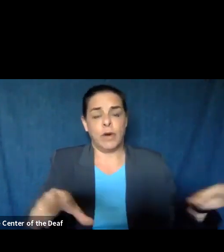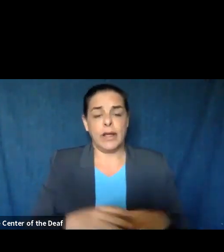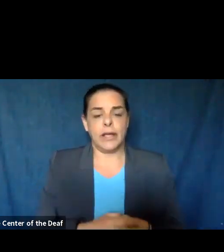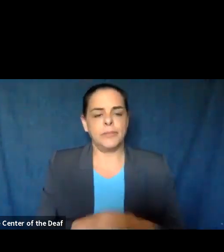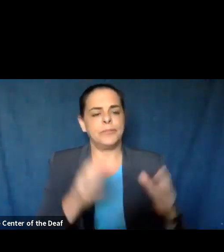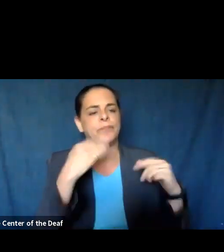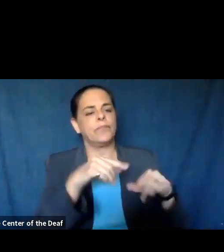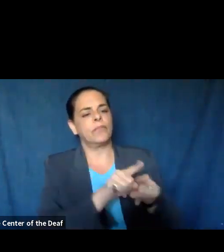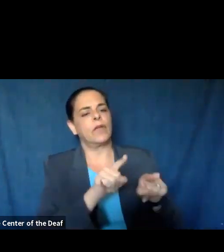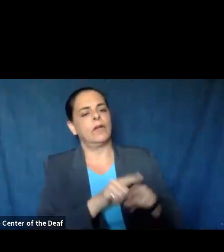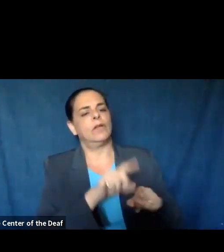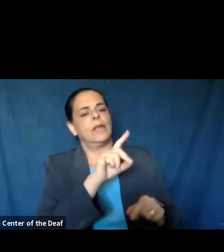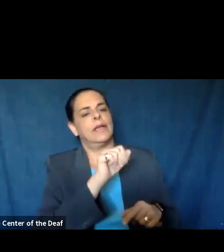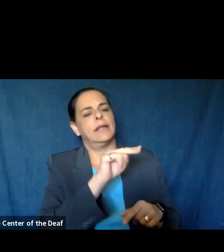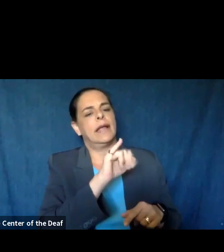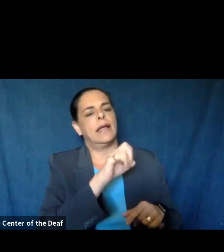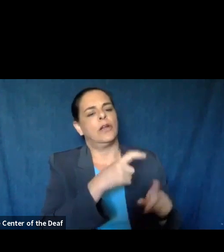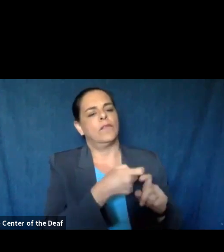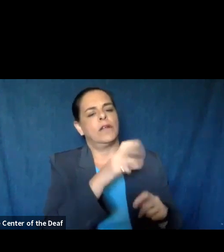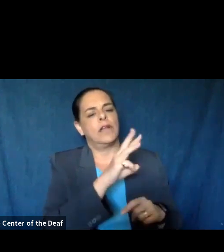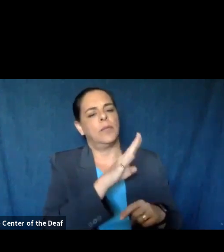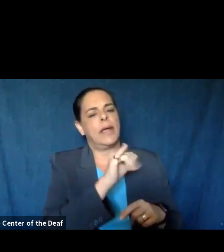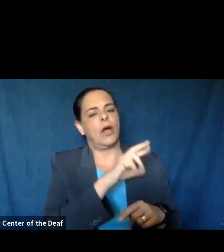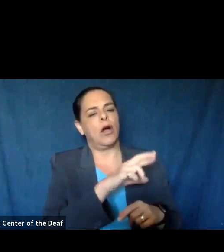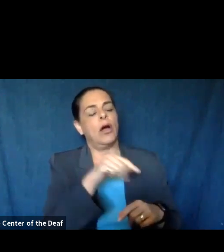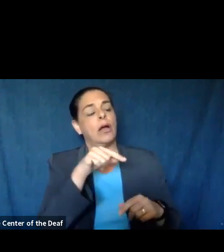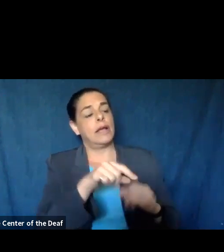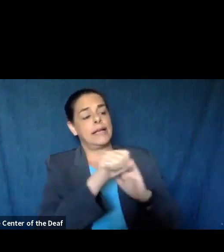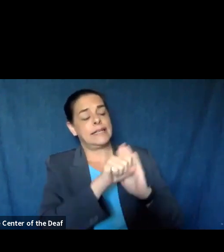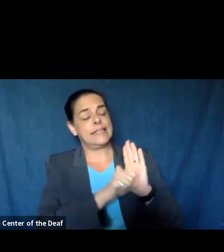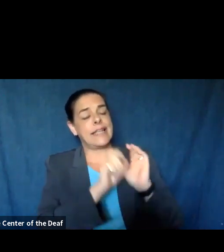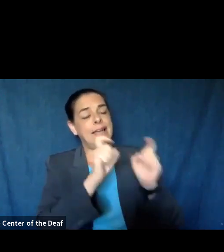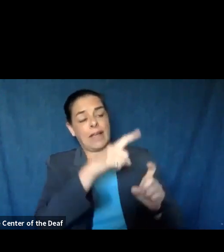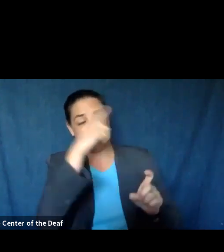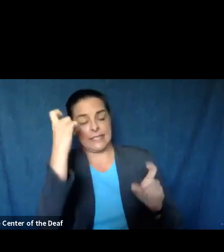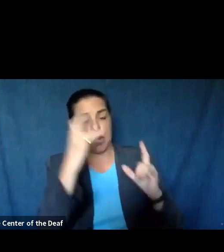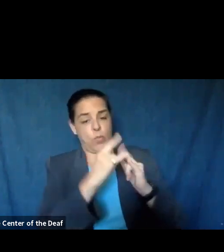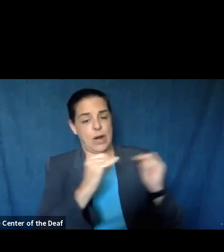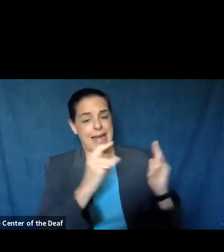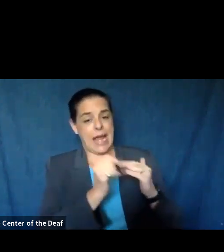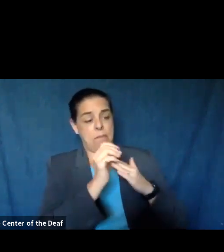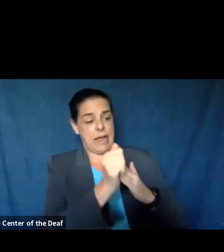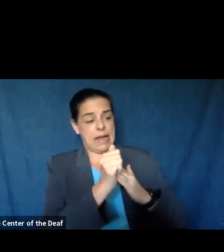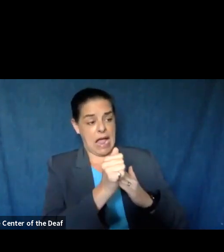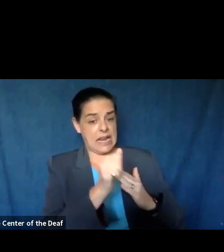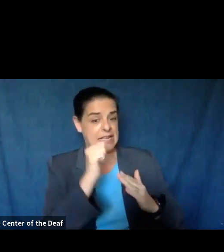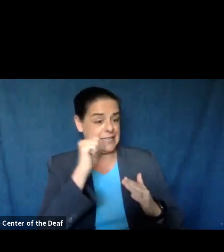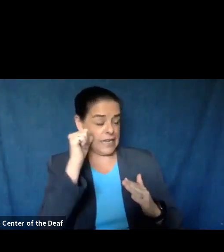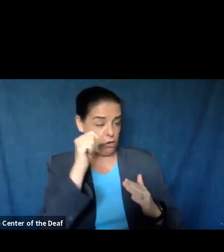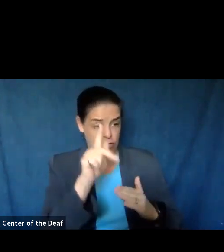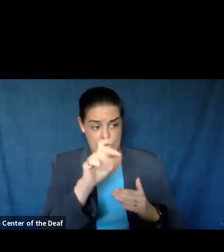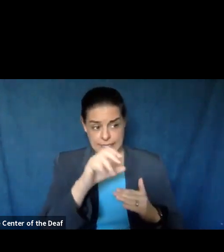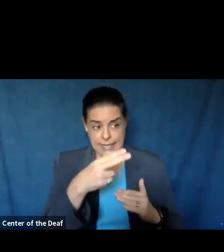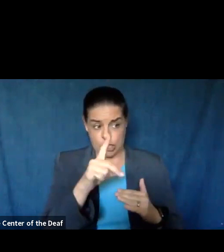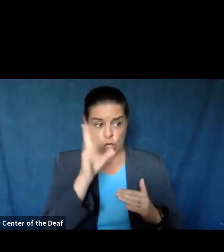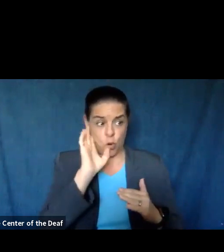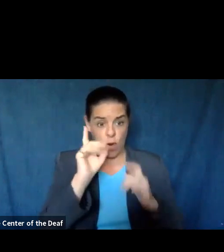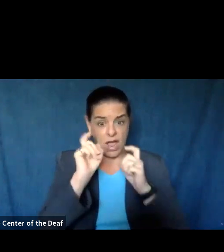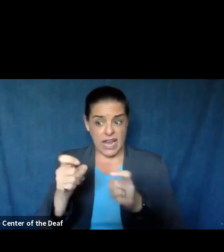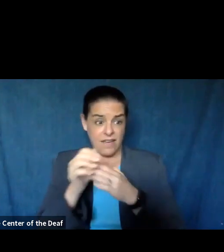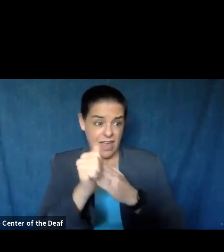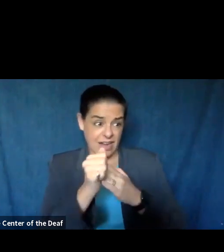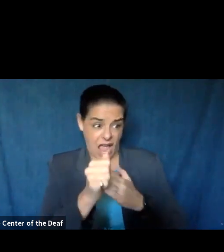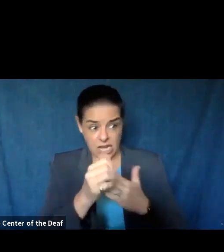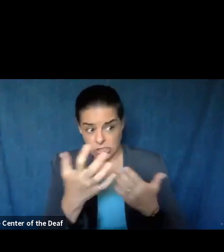Daniel of WVIR, the state issued summer camp guidance yesterday. Is KCHD issuing something similar for Knox County? Is there